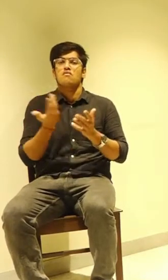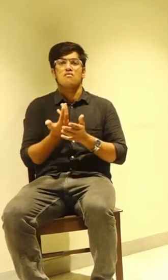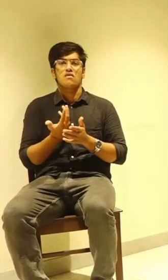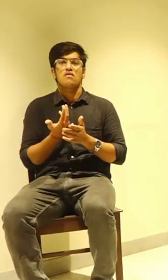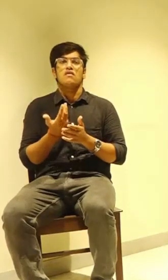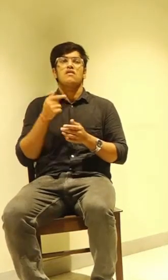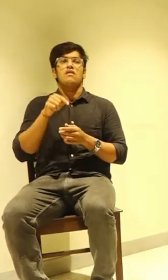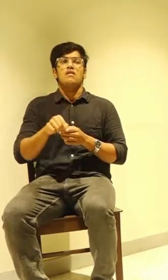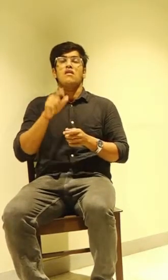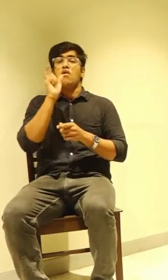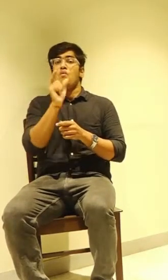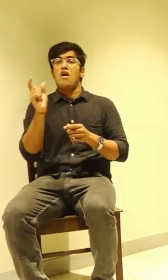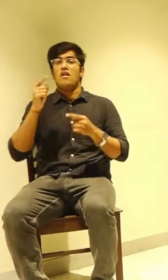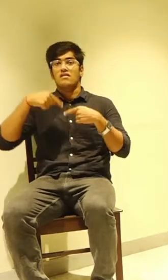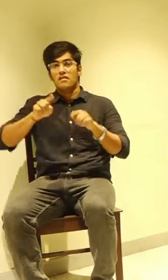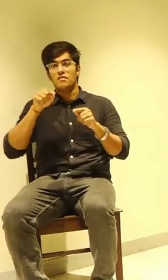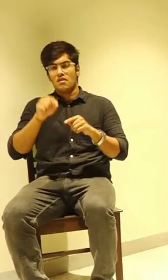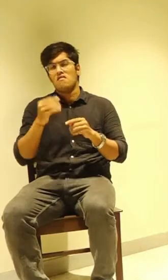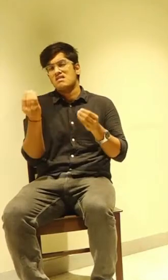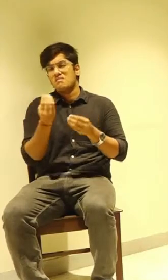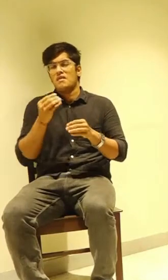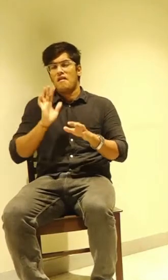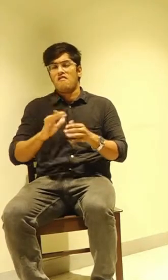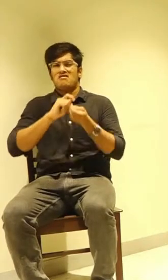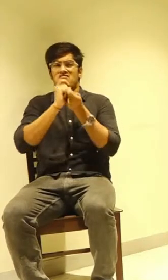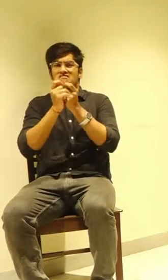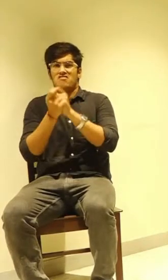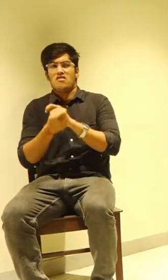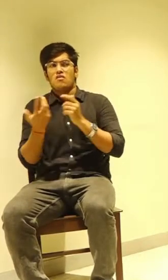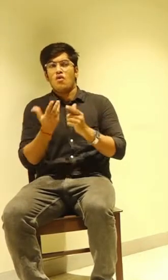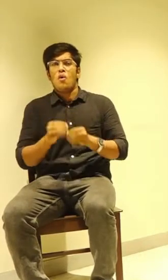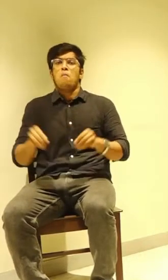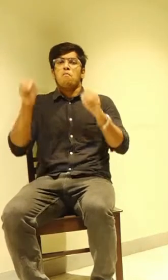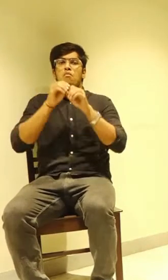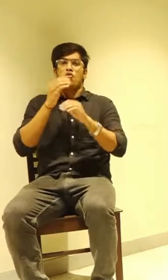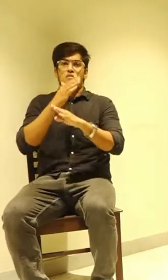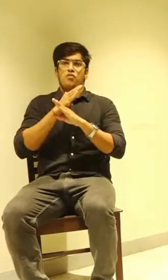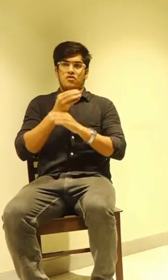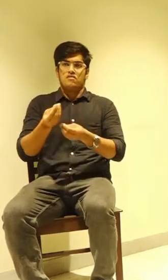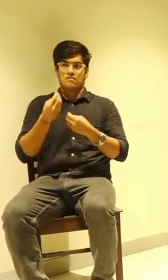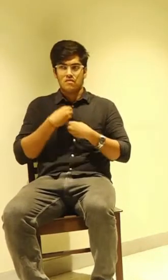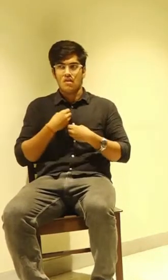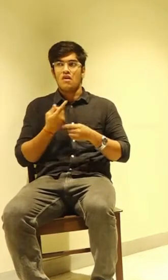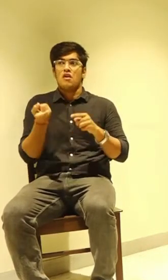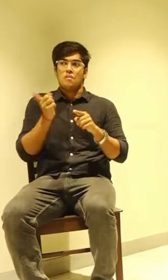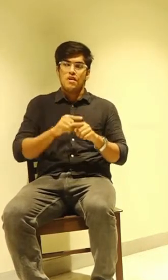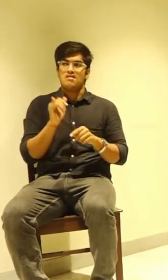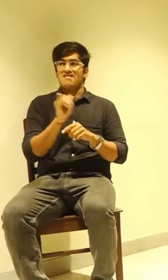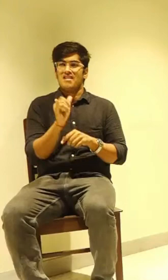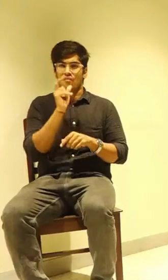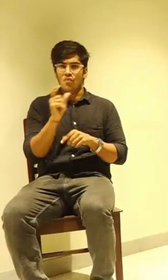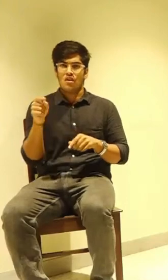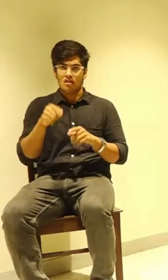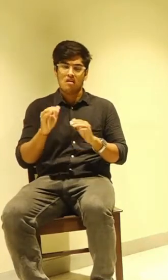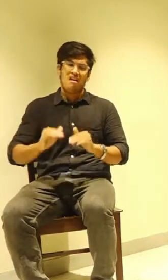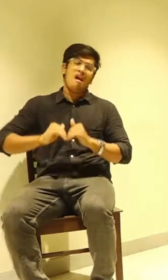words themselves sometimes can be manipulated to give low-level protection, and the same words can become the basis for granting the